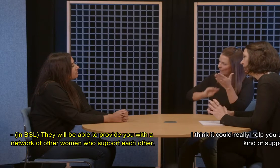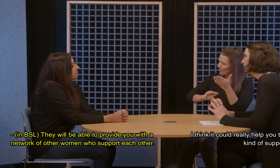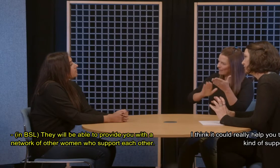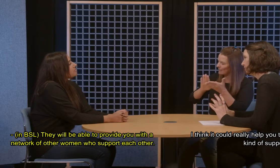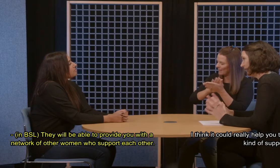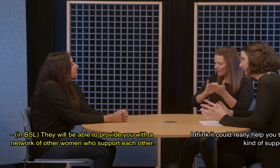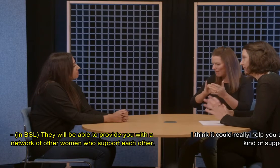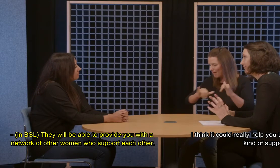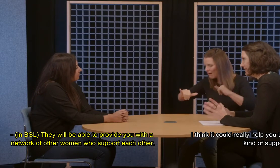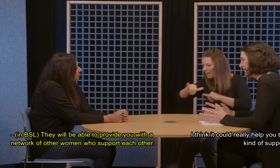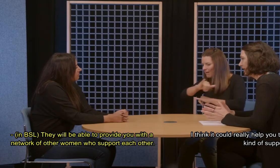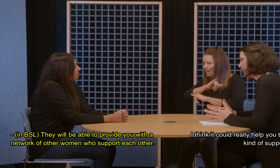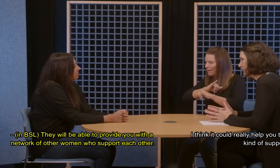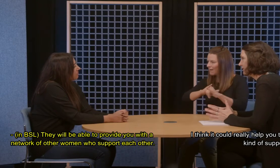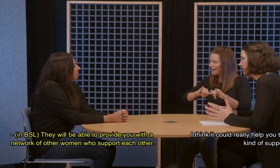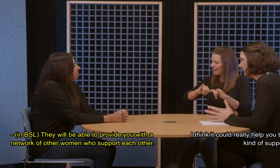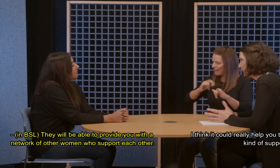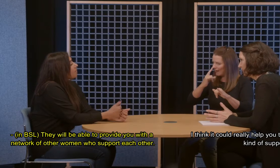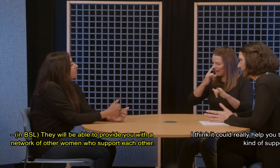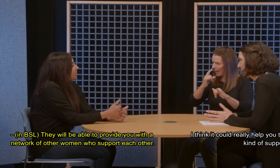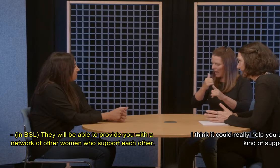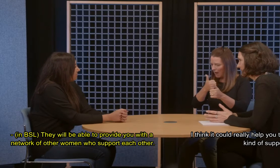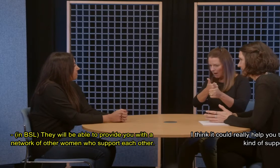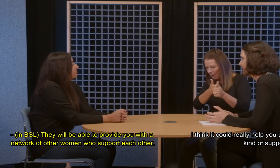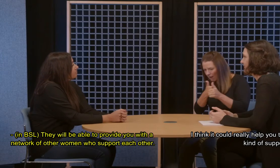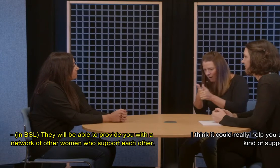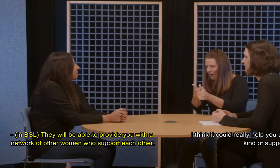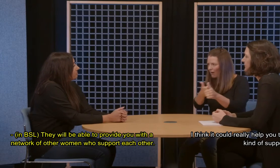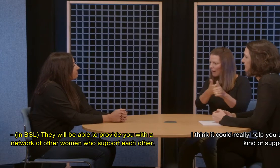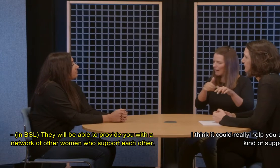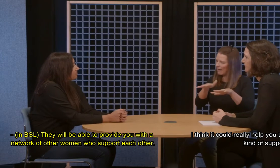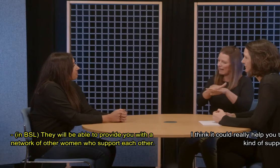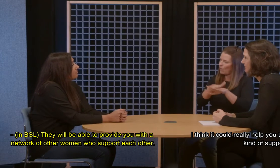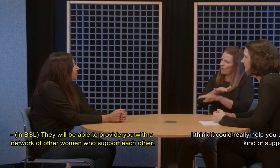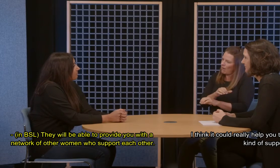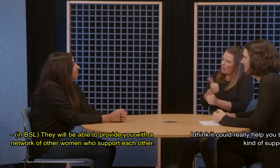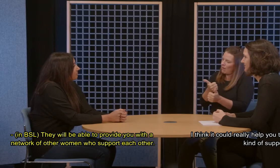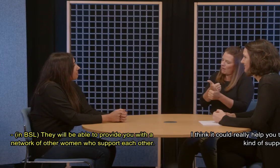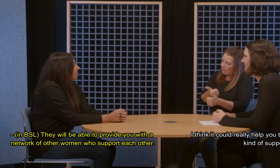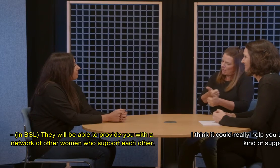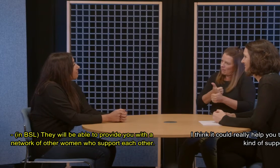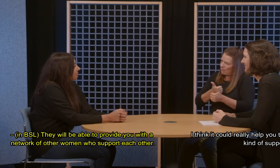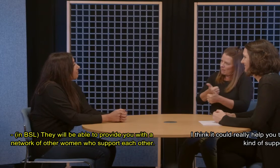you to have this kind of support network.